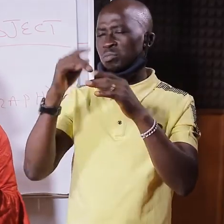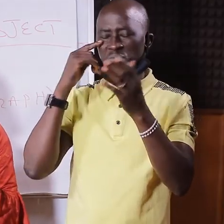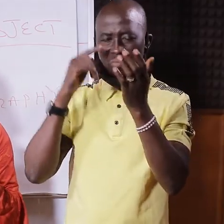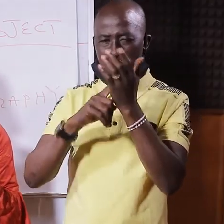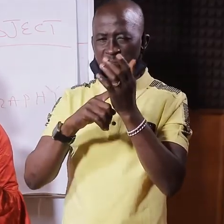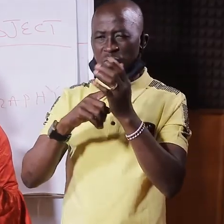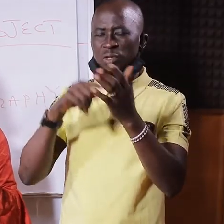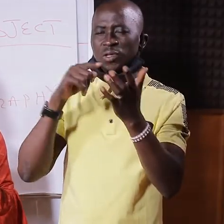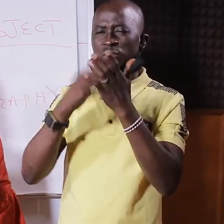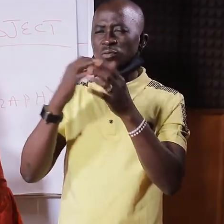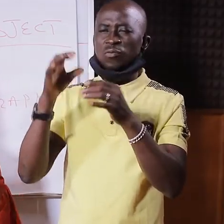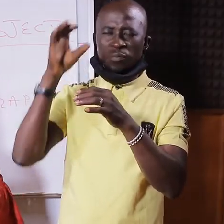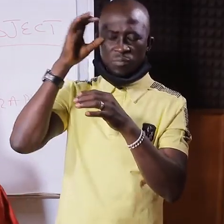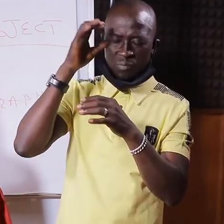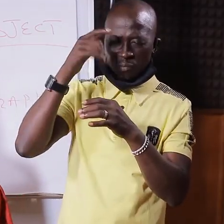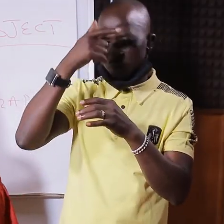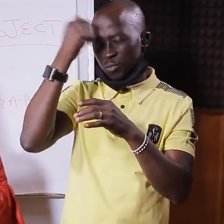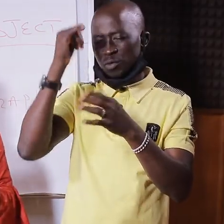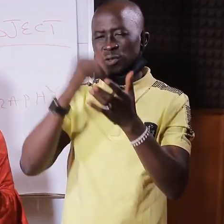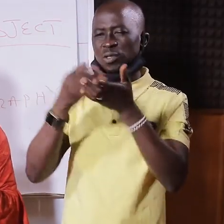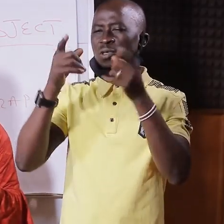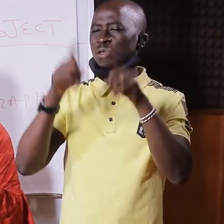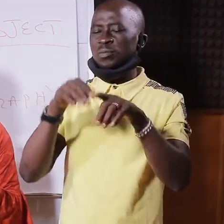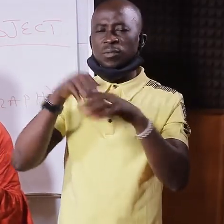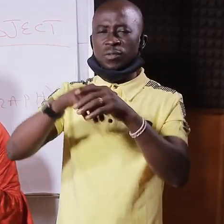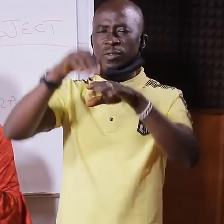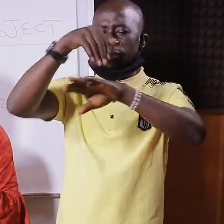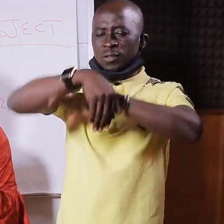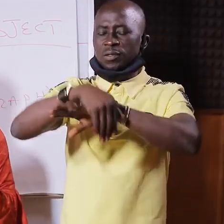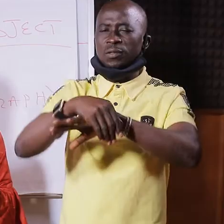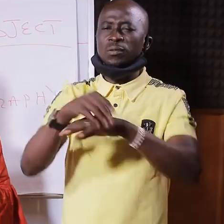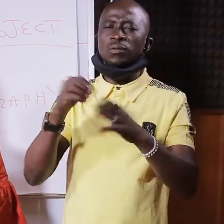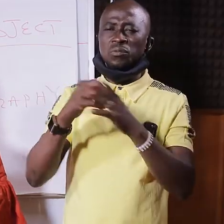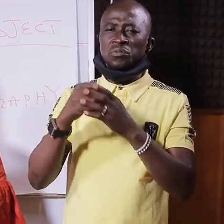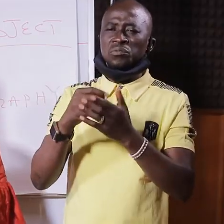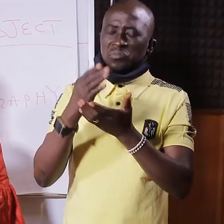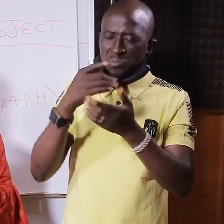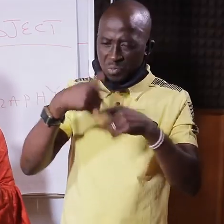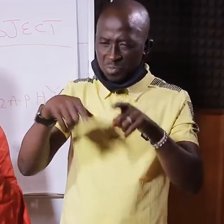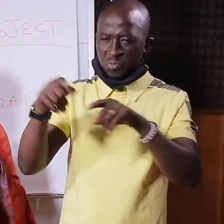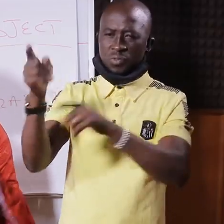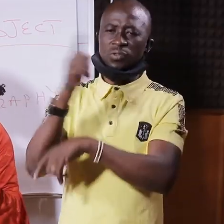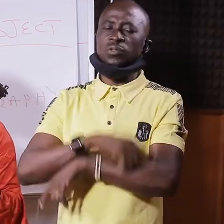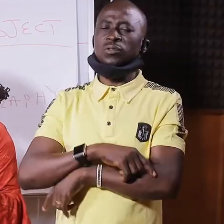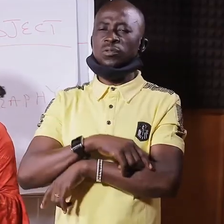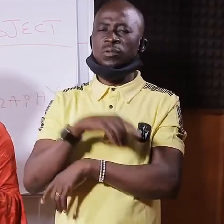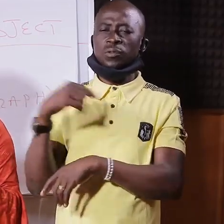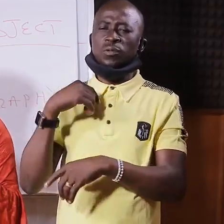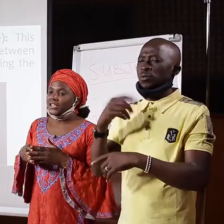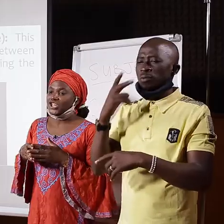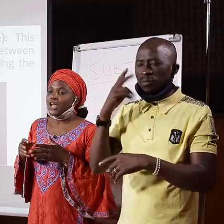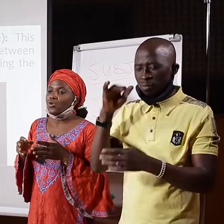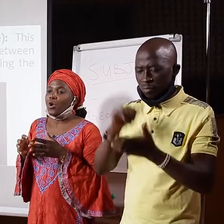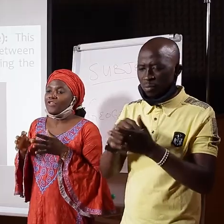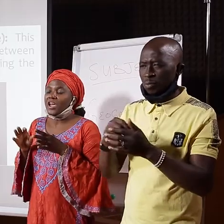to cast its shadow on the moon. Now, most of the time, we don't notice the eclipse of the moon or the lunar